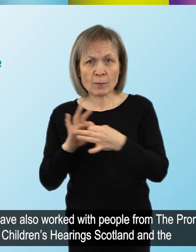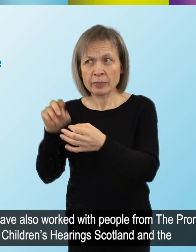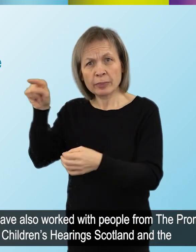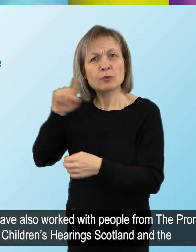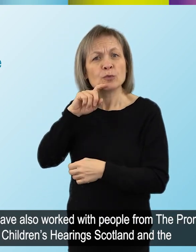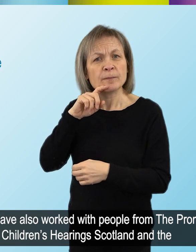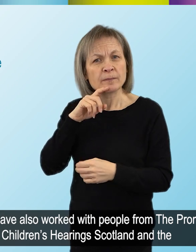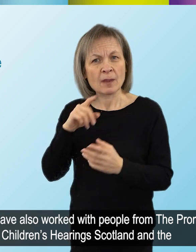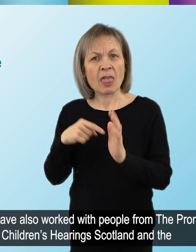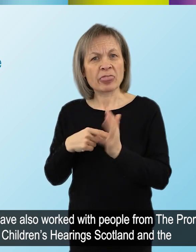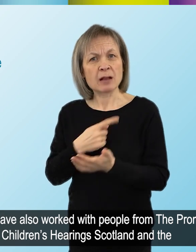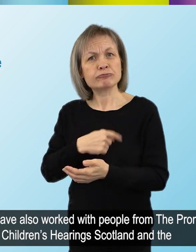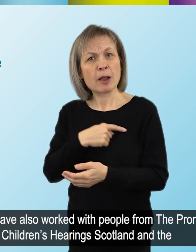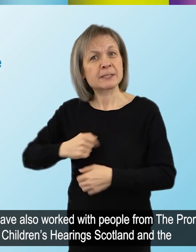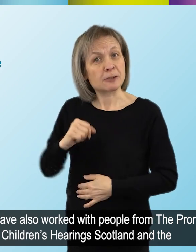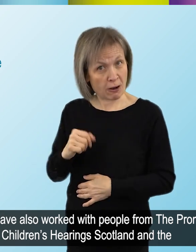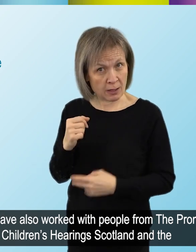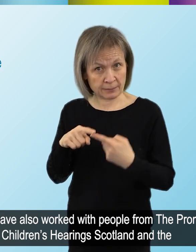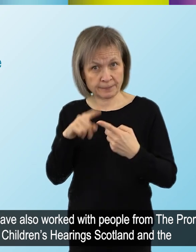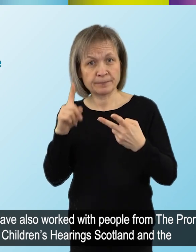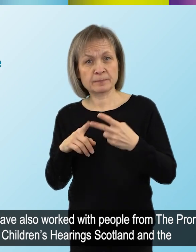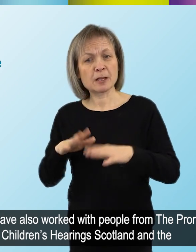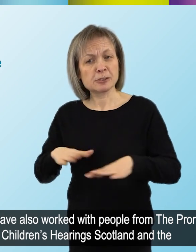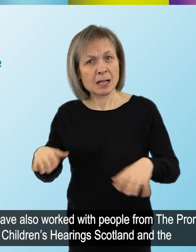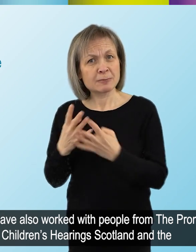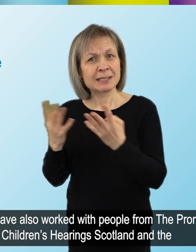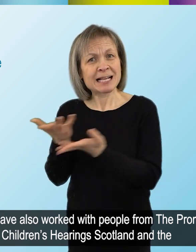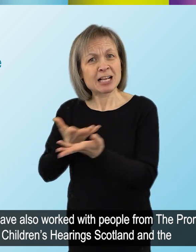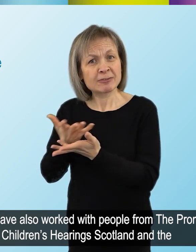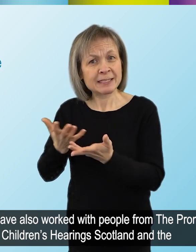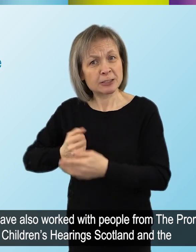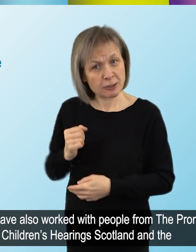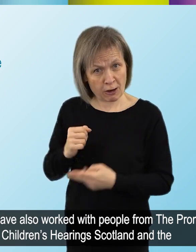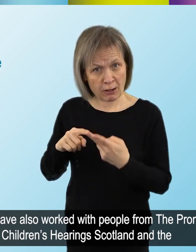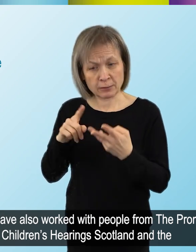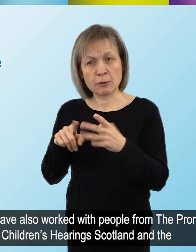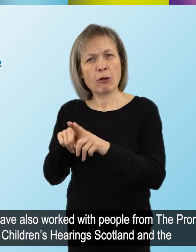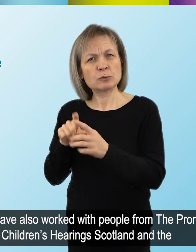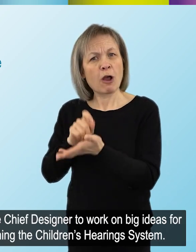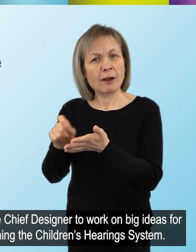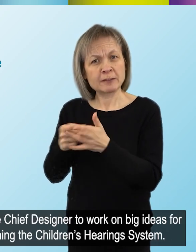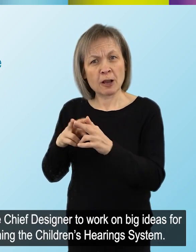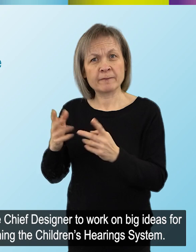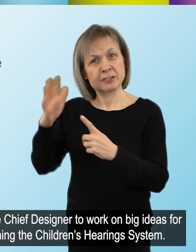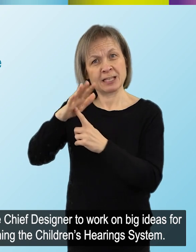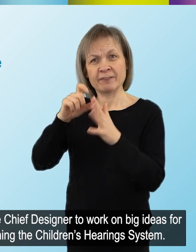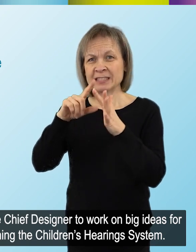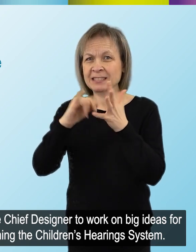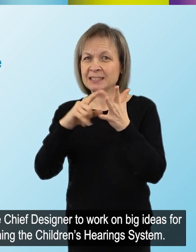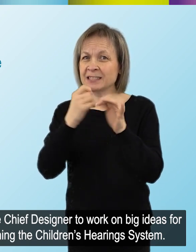Some of our staff have also worked with the people from the Promise Scotland, Children's Hearings Scotland, and the Office of the Chief Designer to work